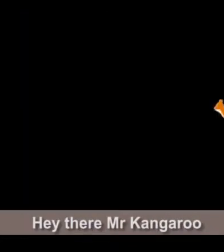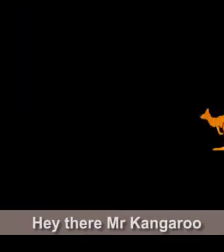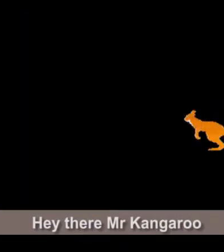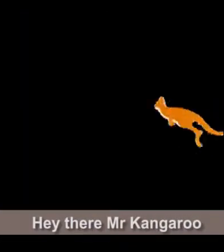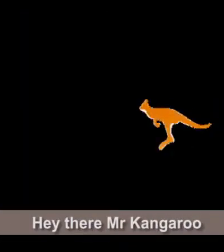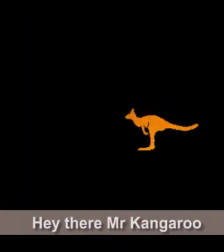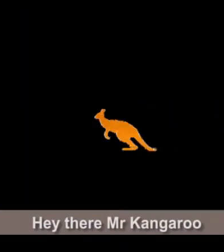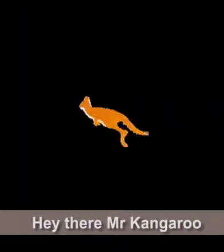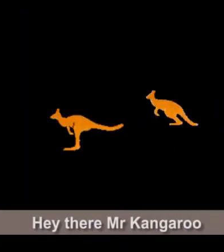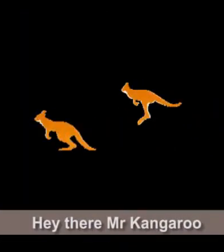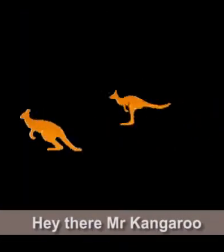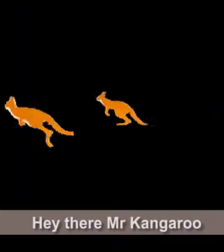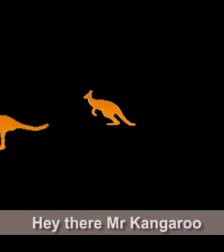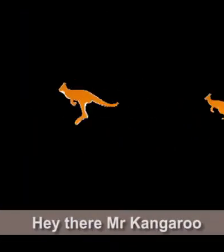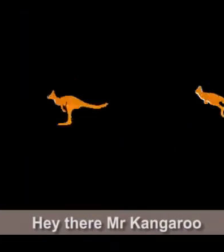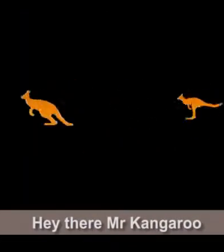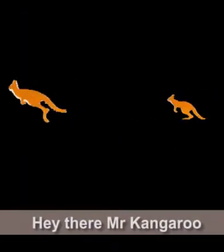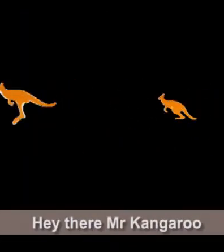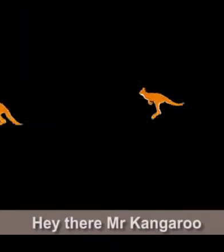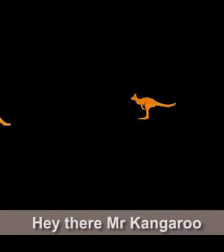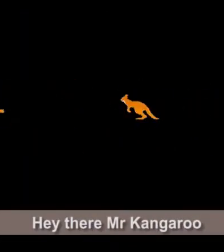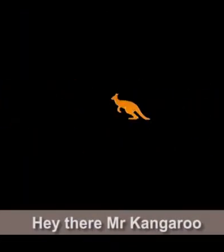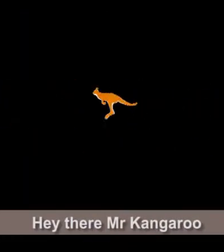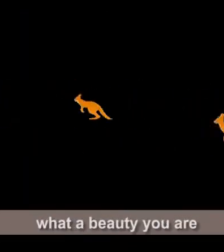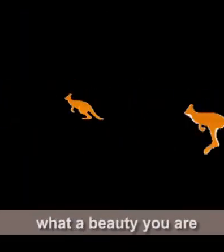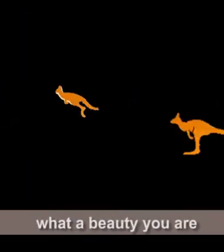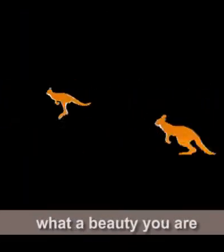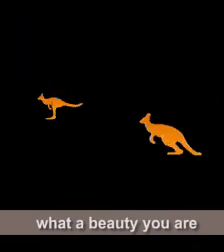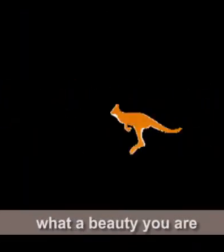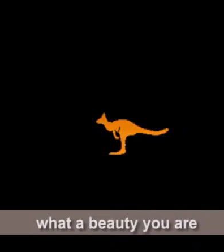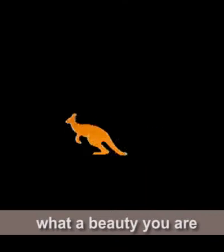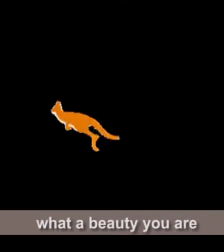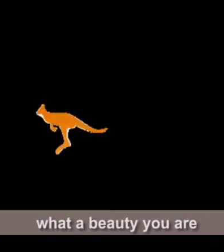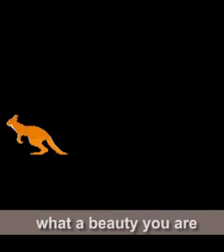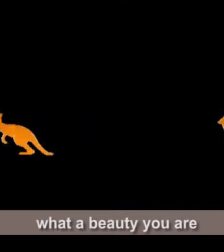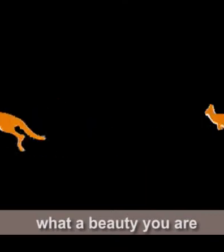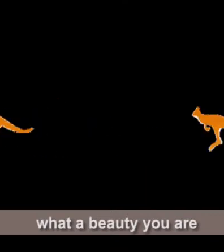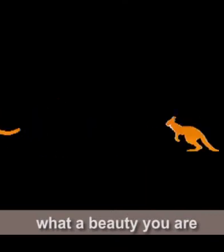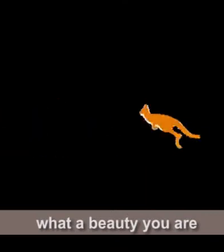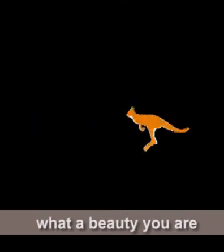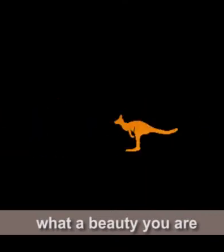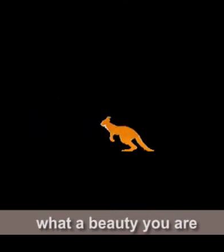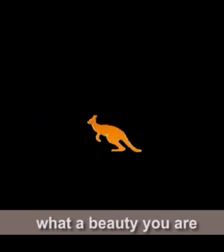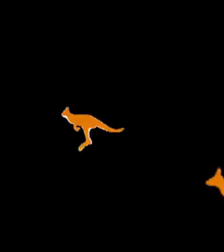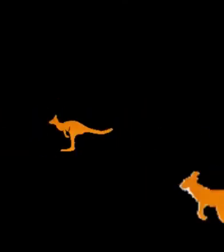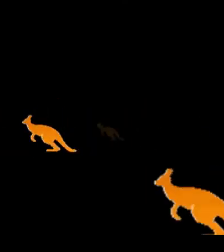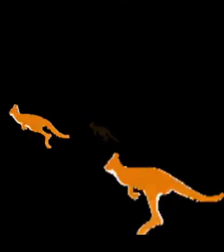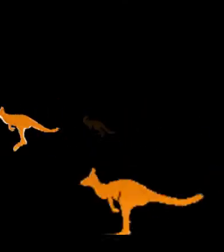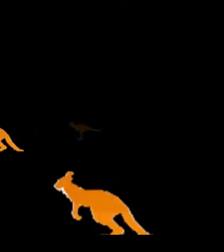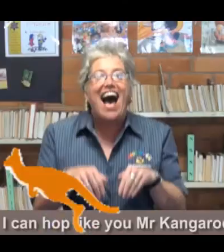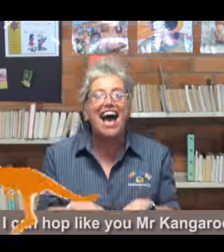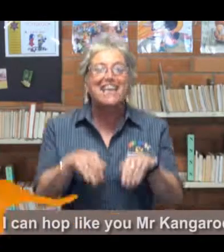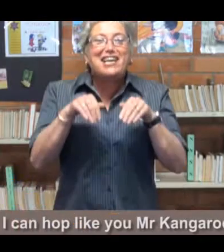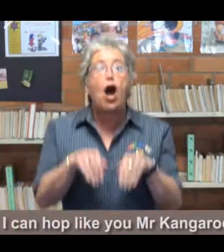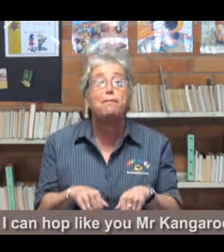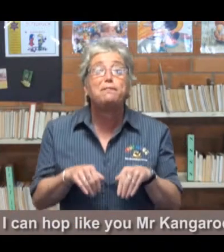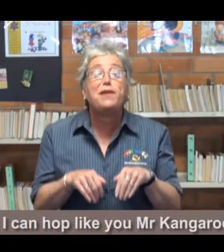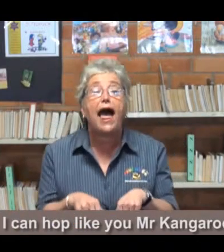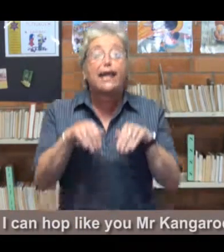there, Mr. Kangaroo, what a beauty you are, I can hop like